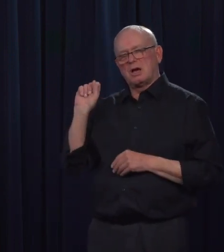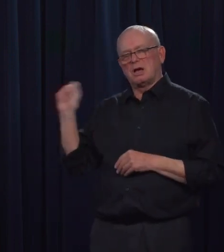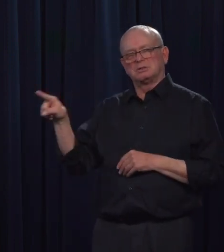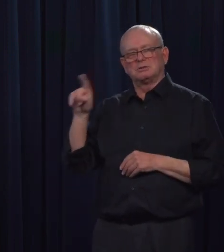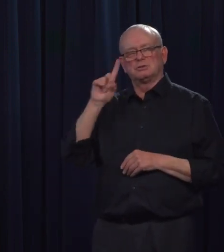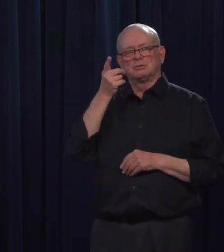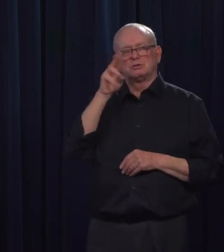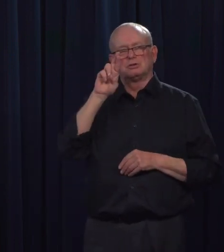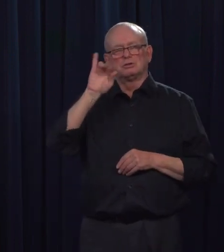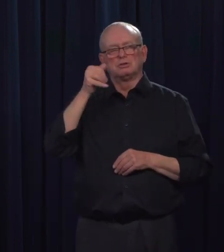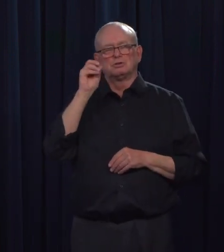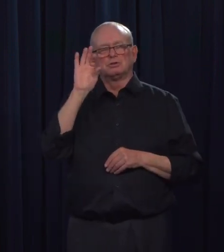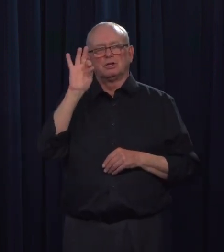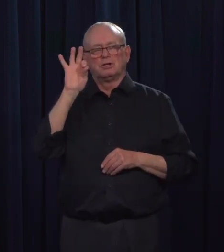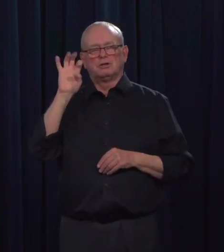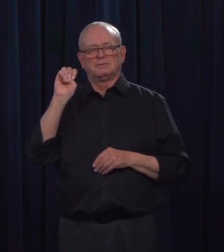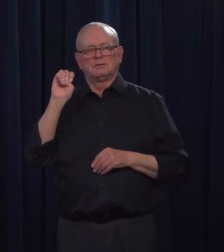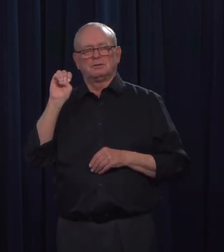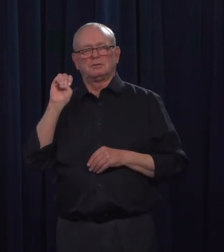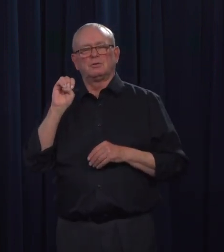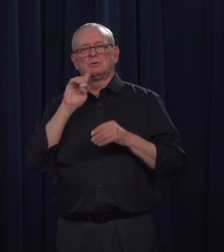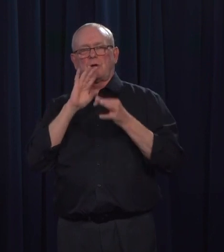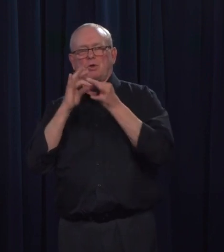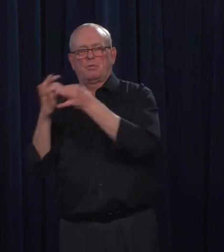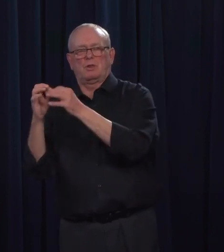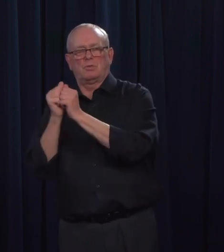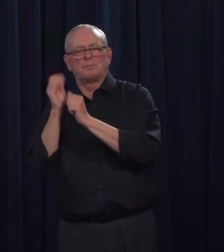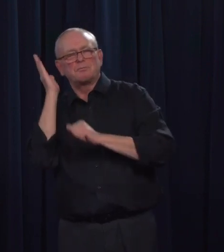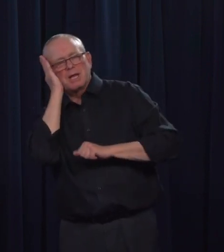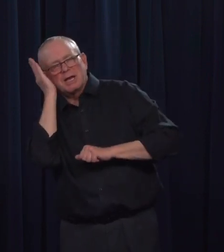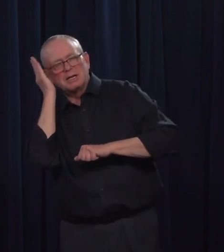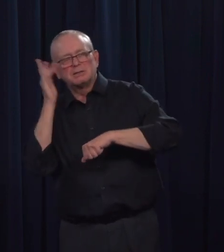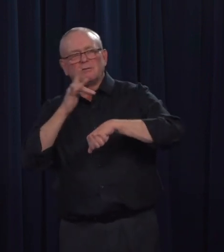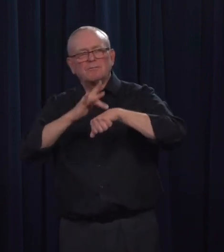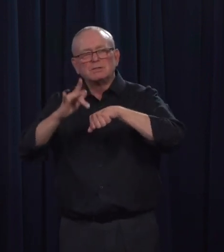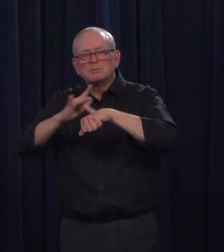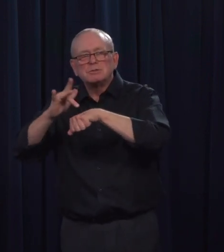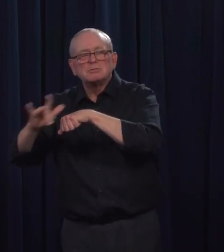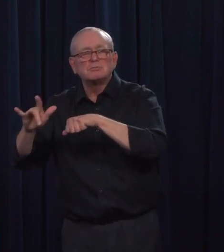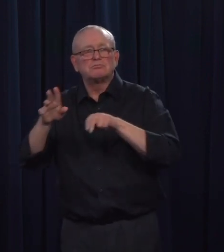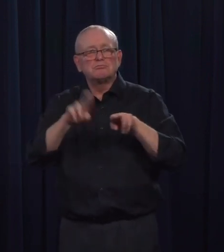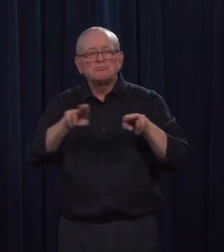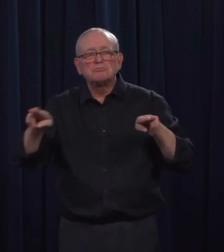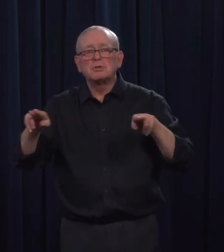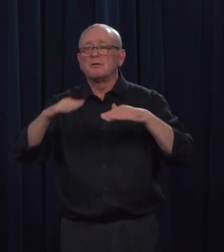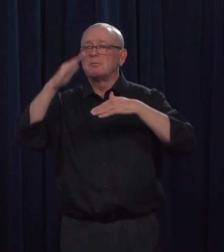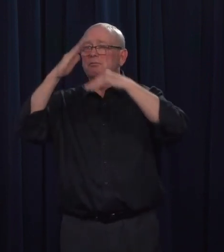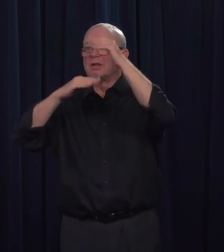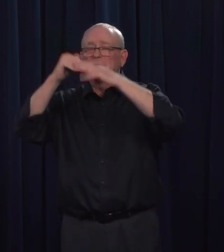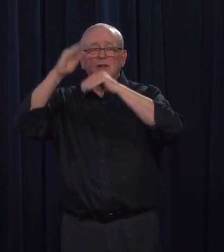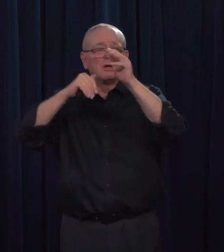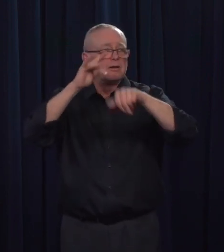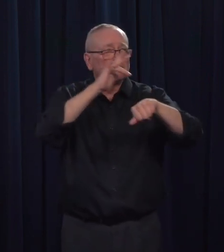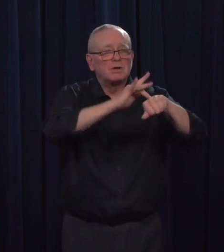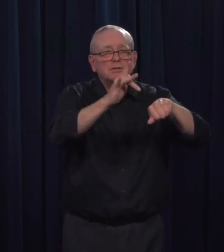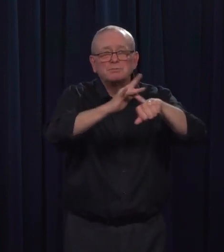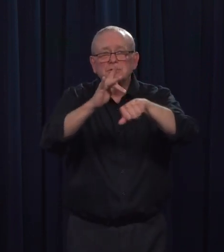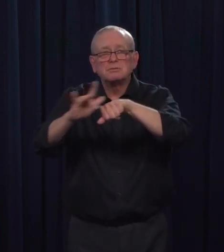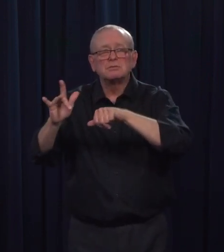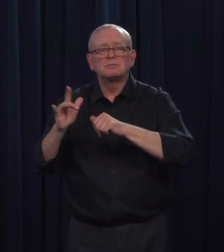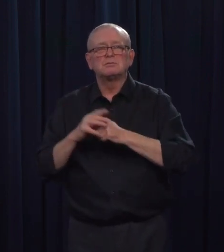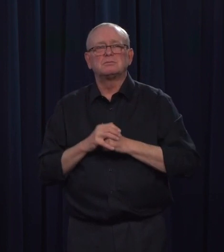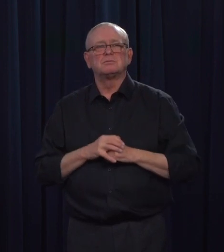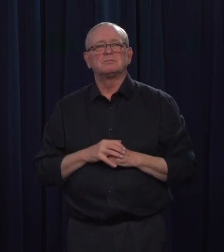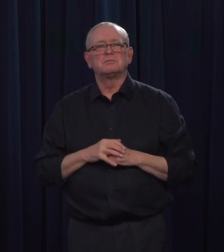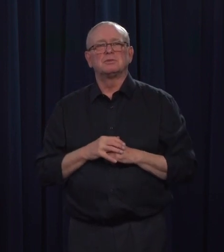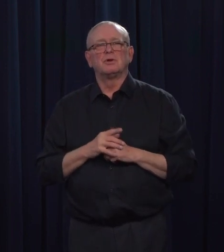accommodations. As we've seen, the numbers across Alberta have not been uniform. We've got maybe 2.5 times the number of diagnoses in Calgary zone as compared